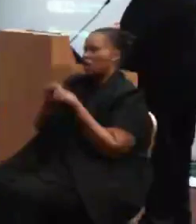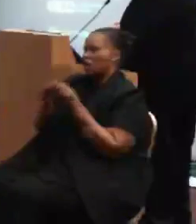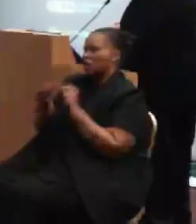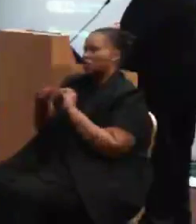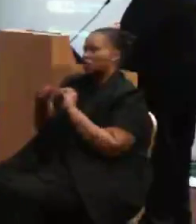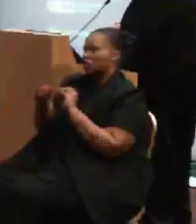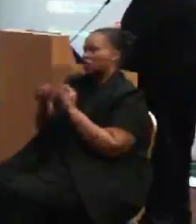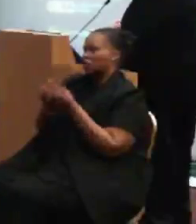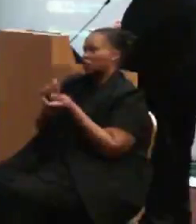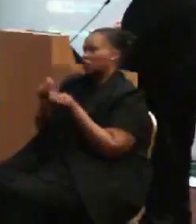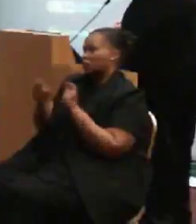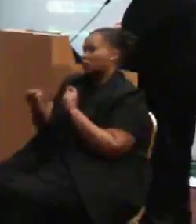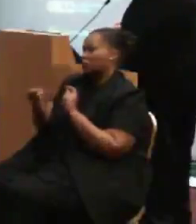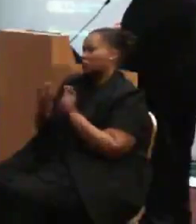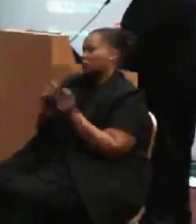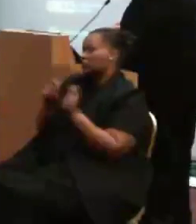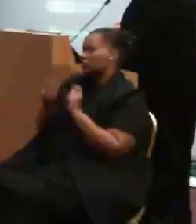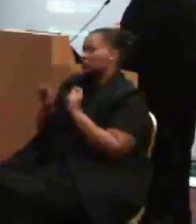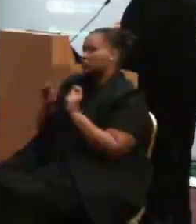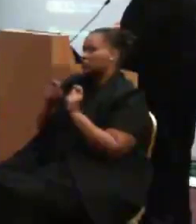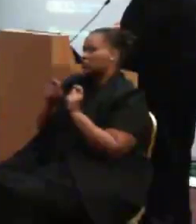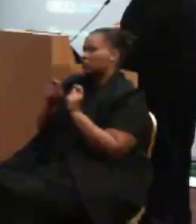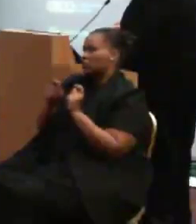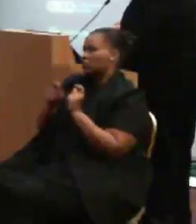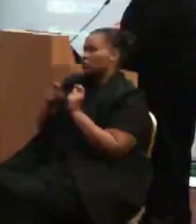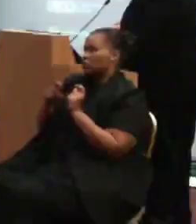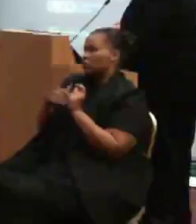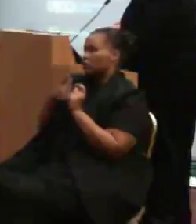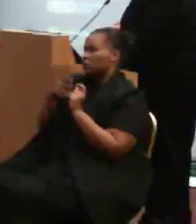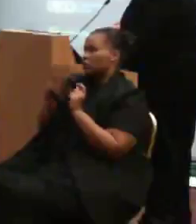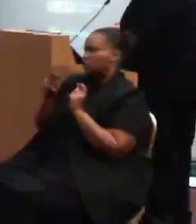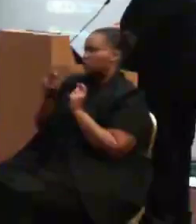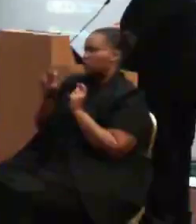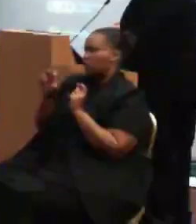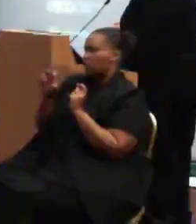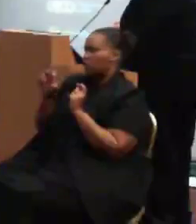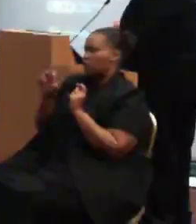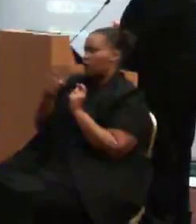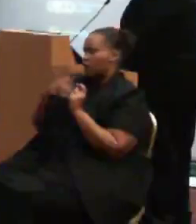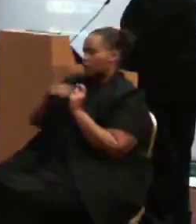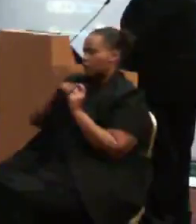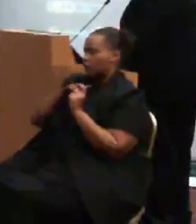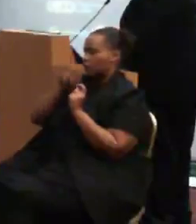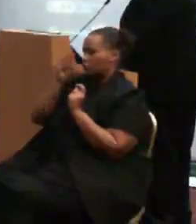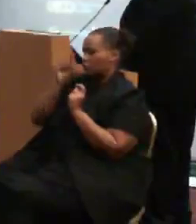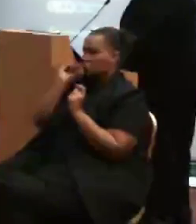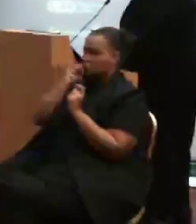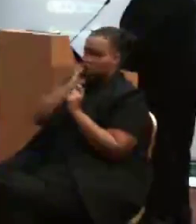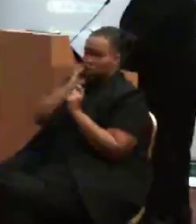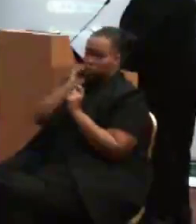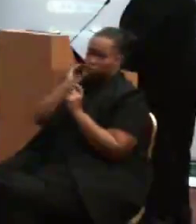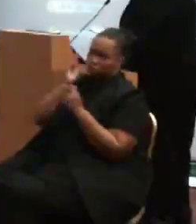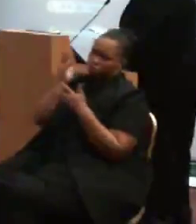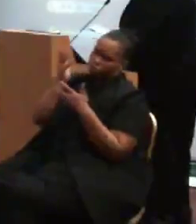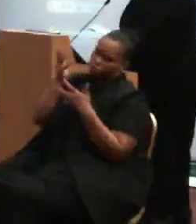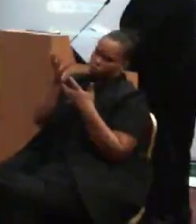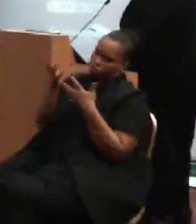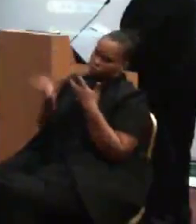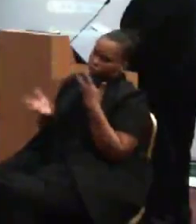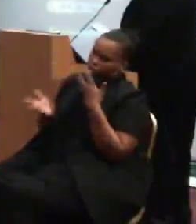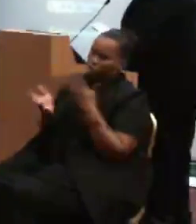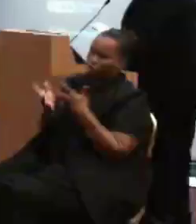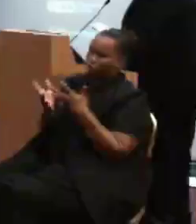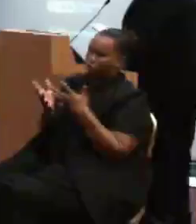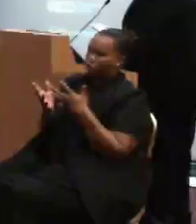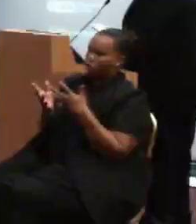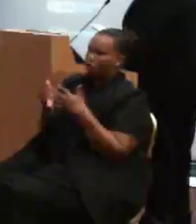the regulator to consider and perhaps implement, based then, once you prove the